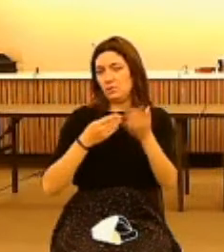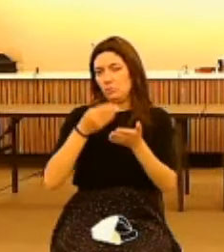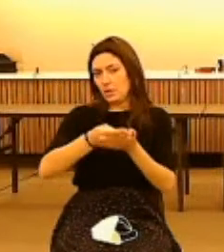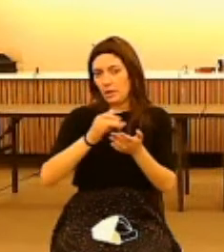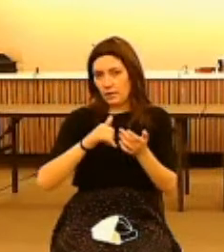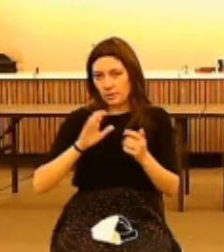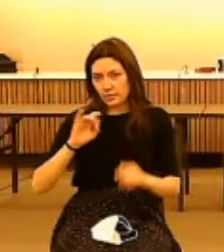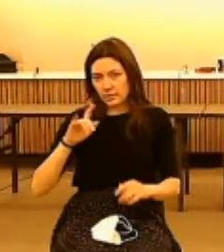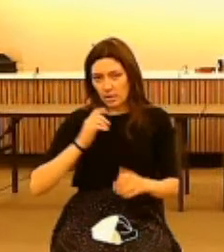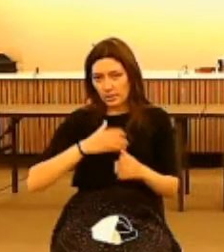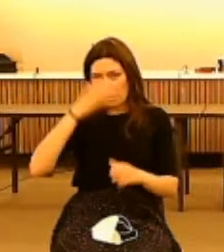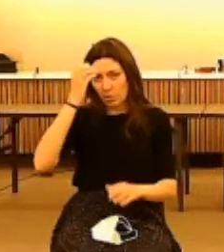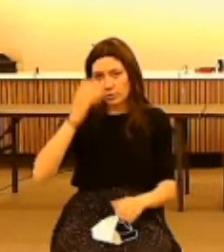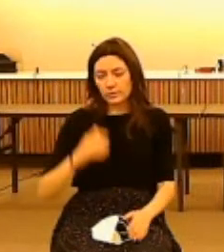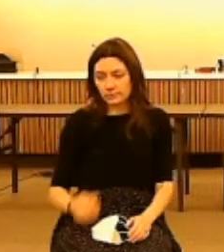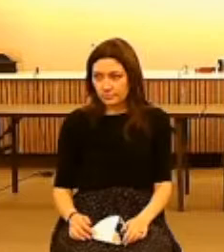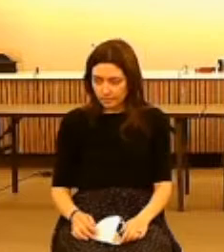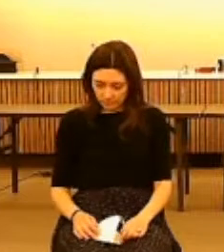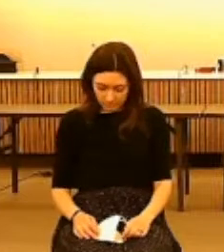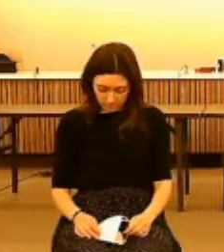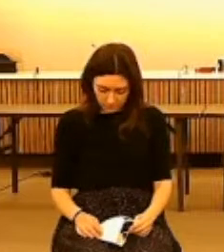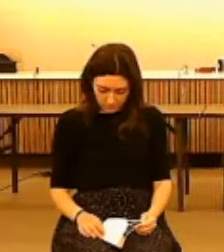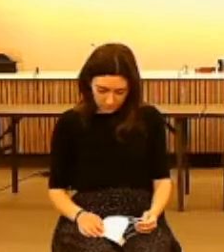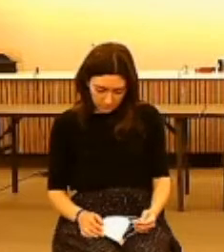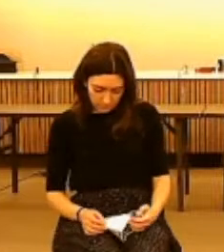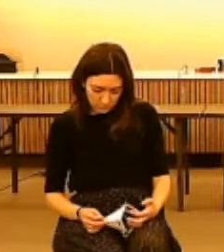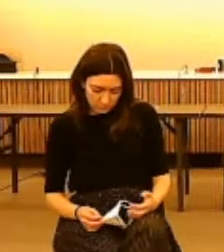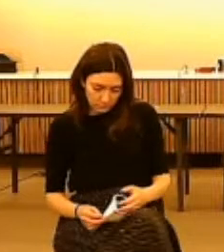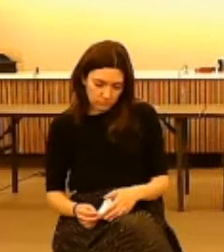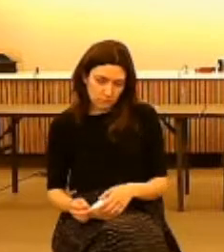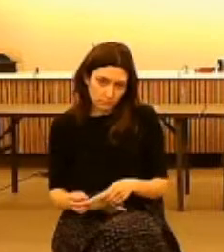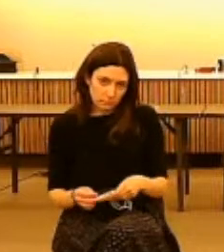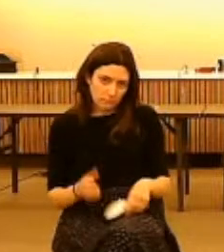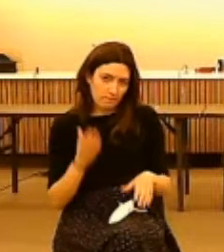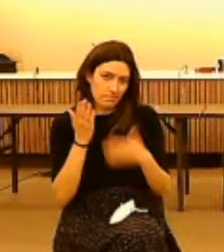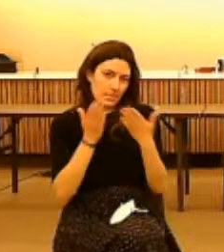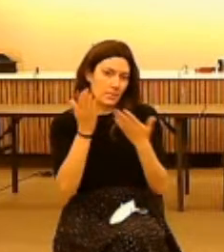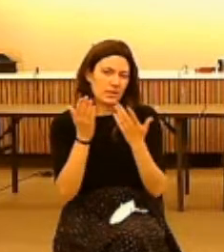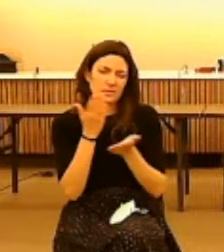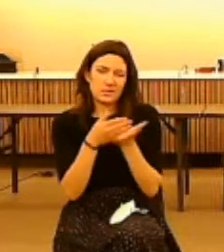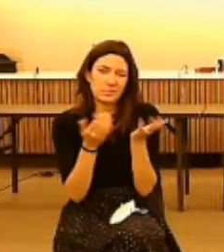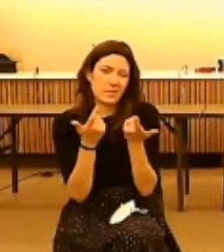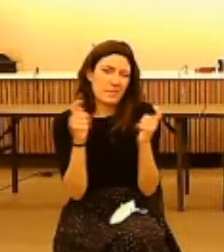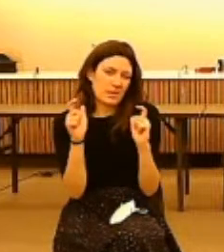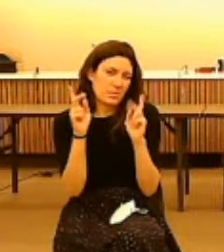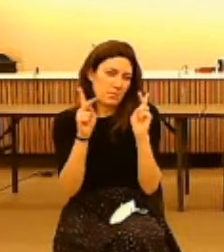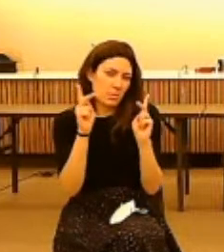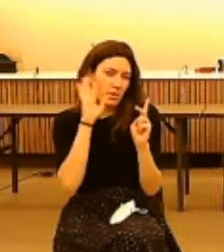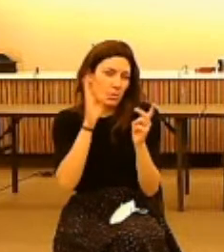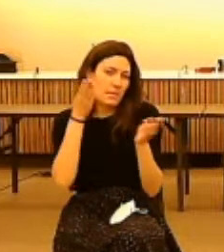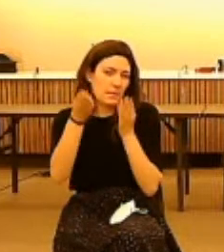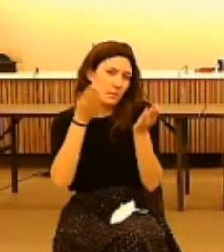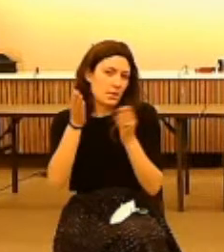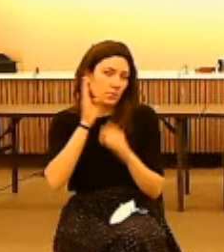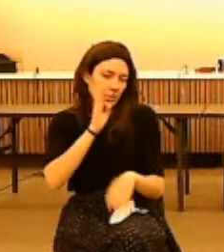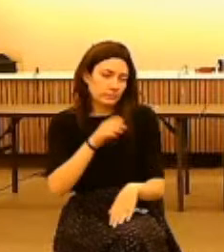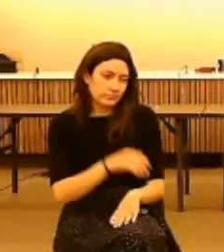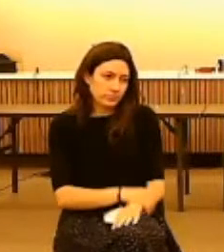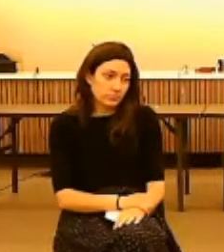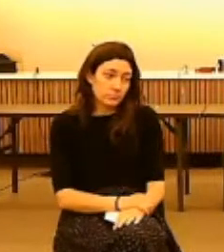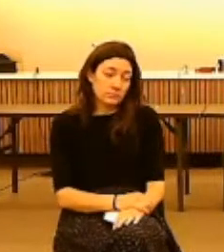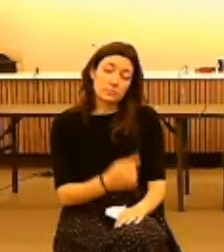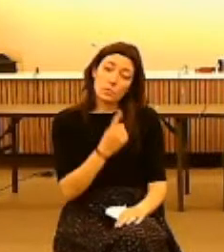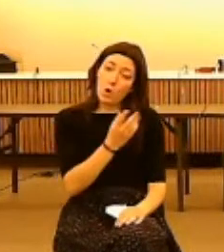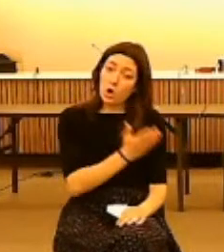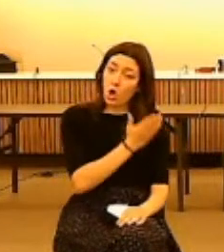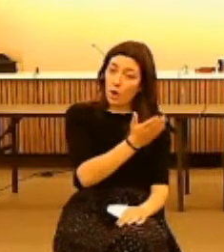the folks who typically bid on these, especially some of the bigger bidders. So, the one offer we